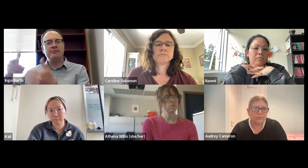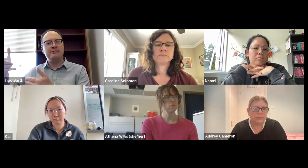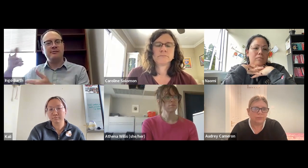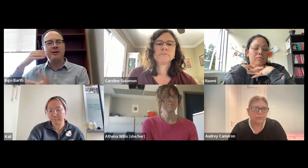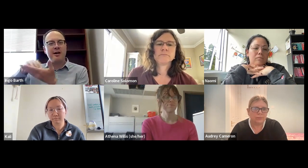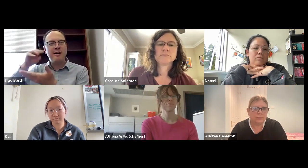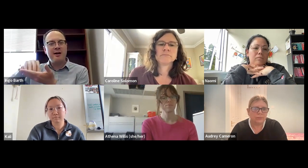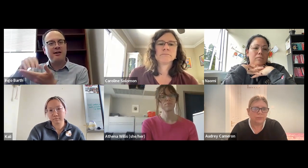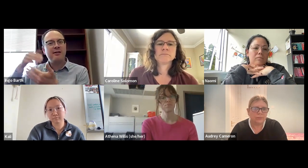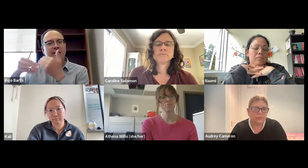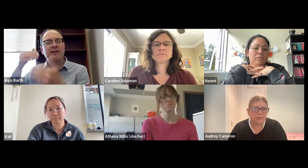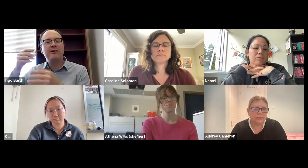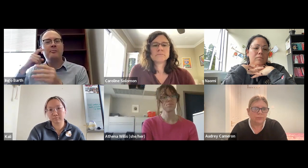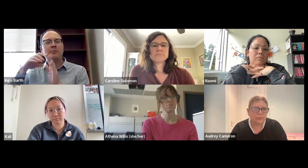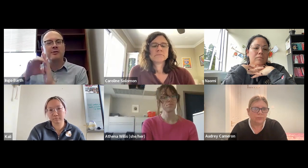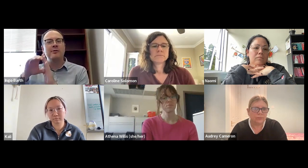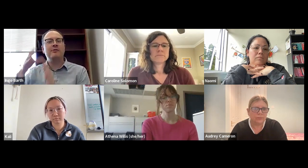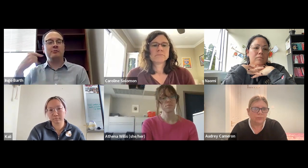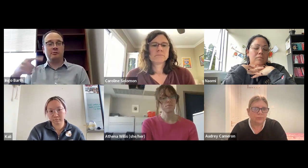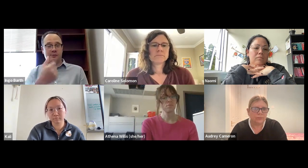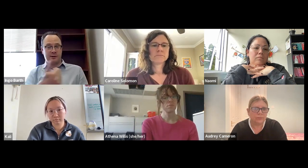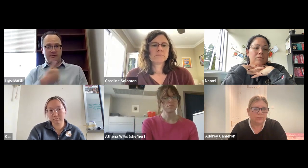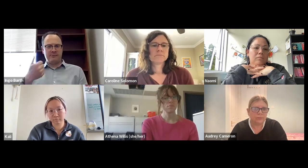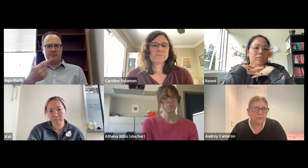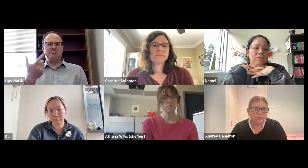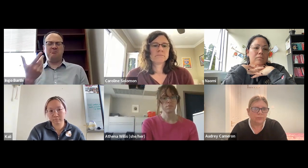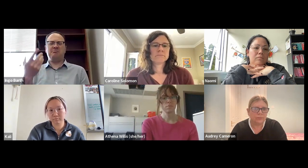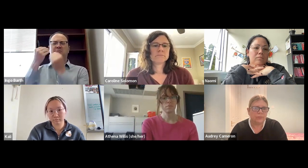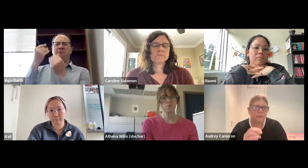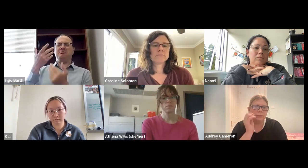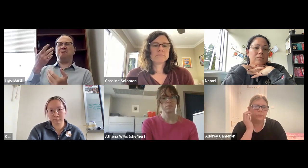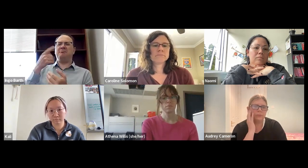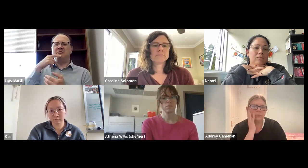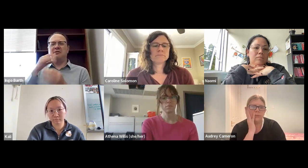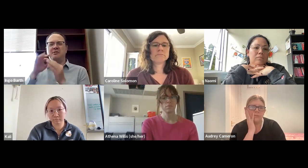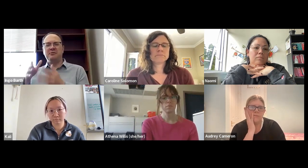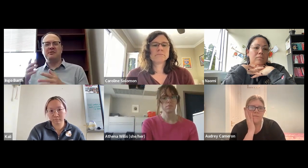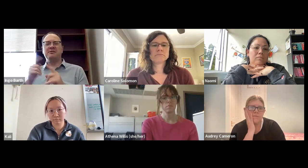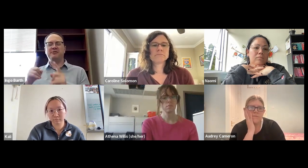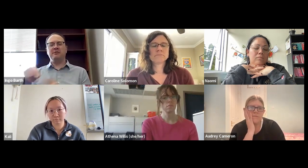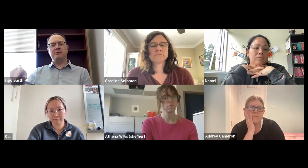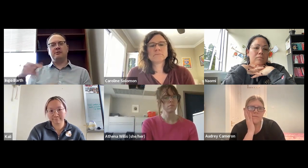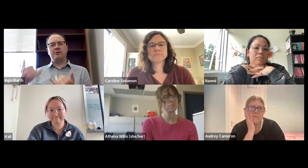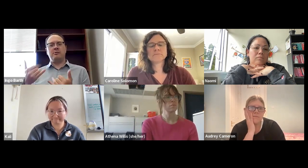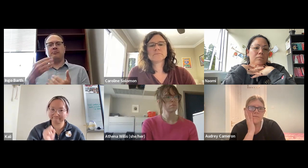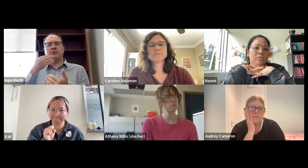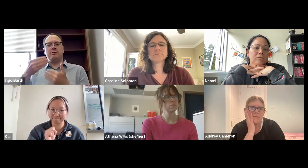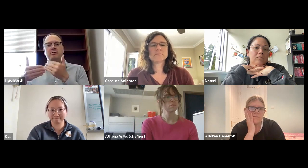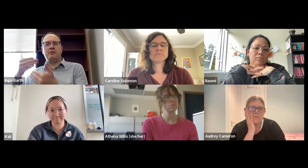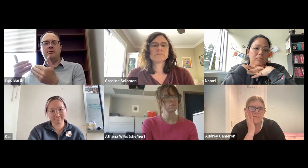And especially because they're going to continue to teach and generate these signs. And we could be able to show them pictures and concepts and be like, okay,